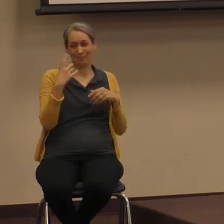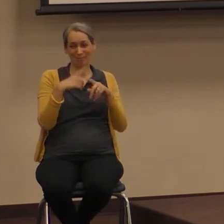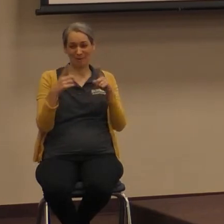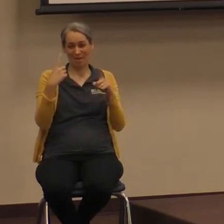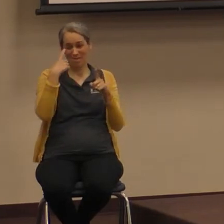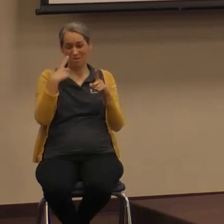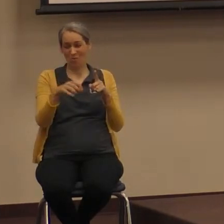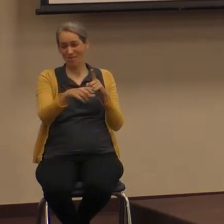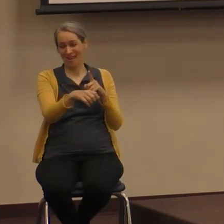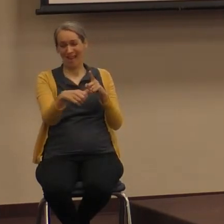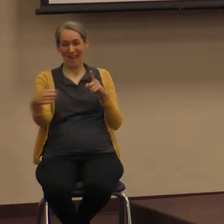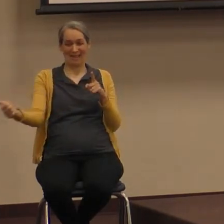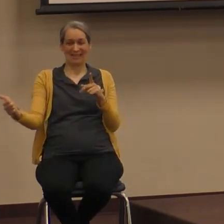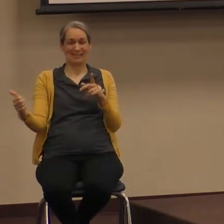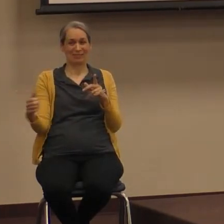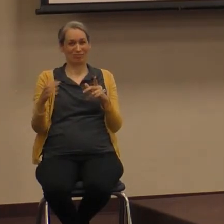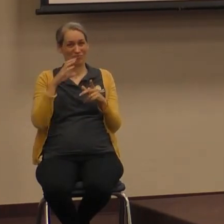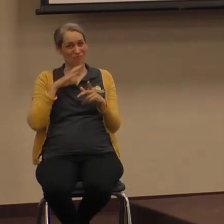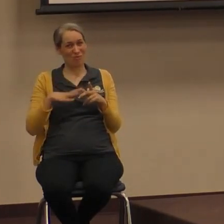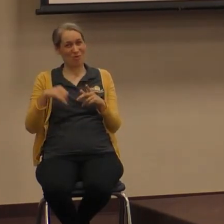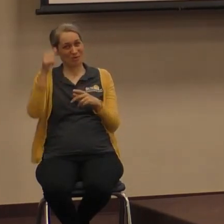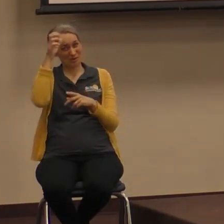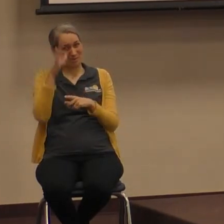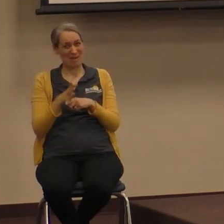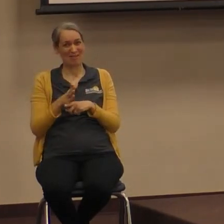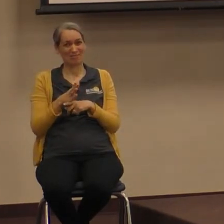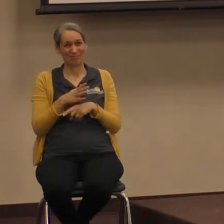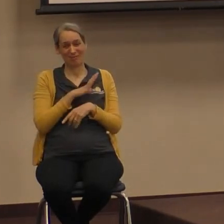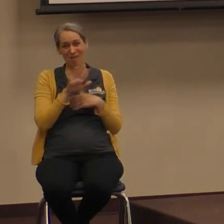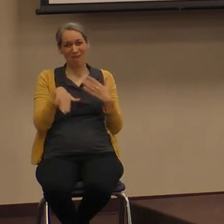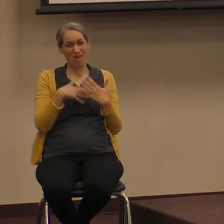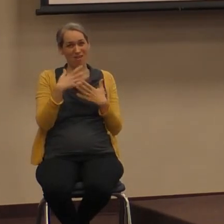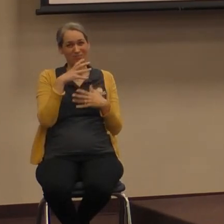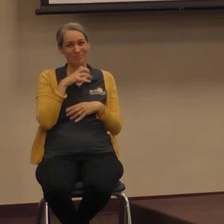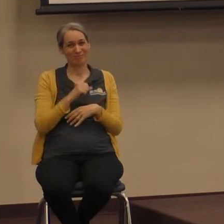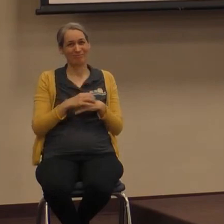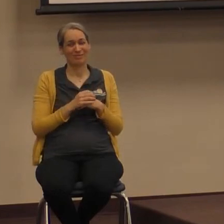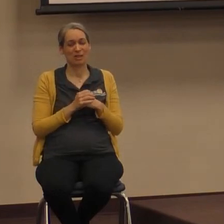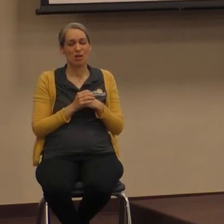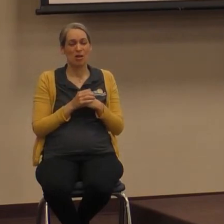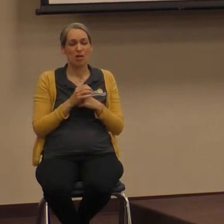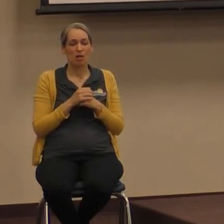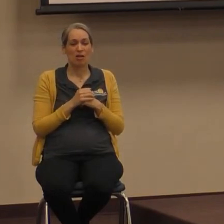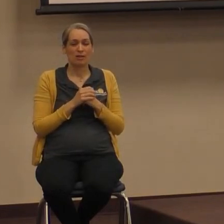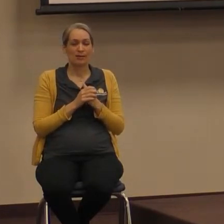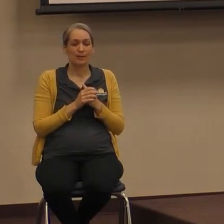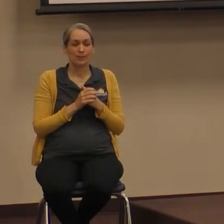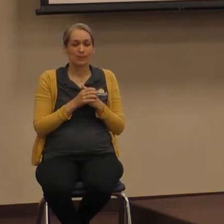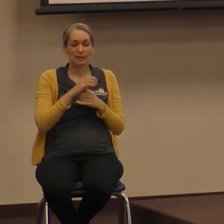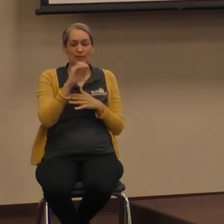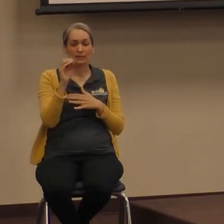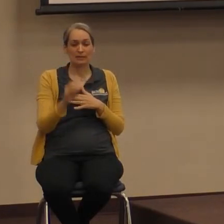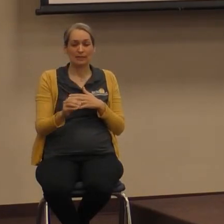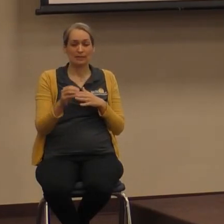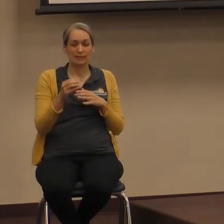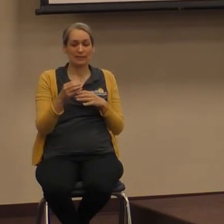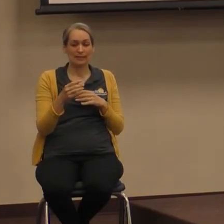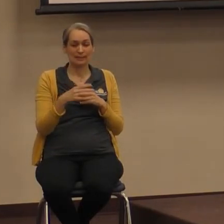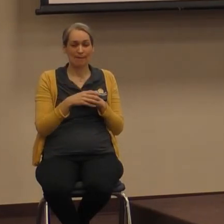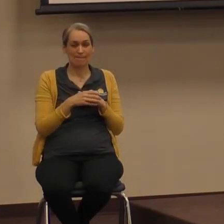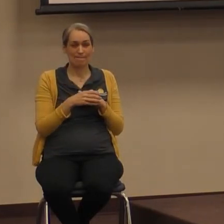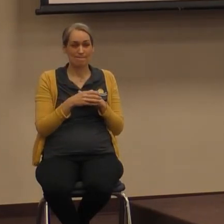a young man problem. This is for all over. These statistics also use pastor because these statistics are from Christendom in